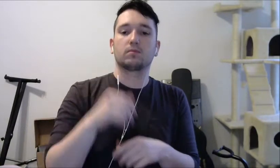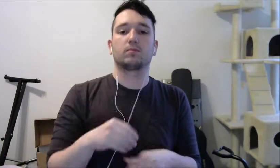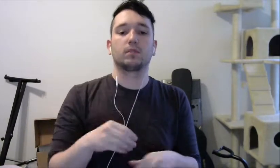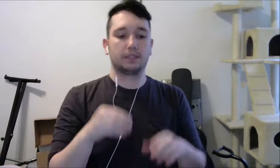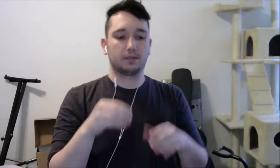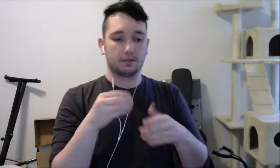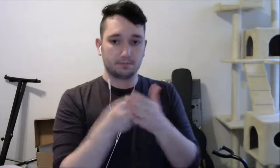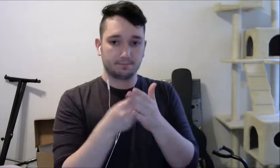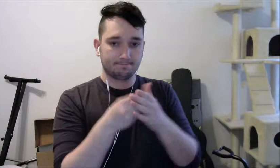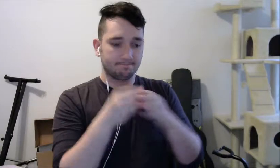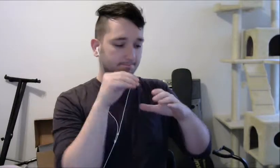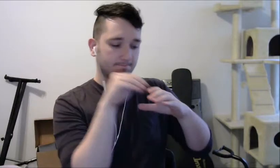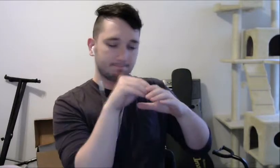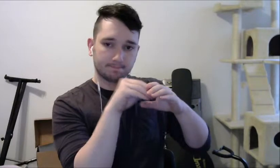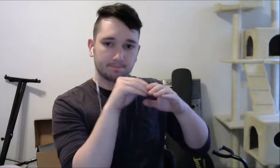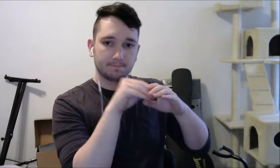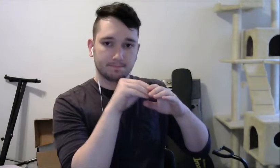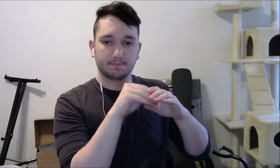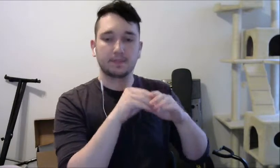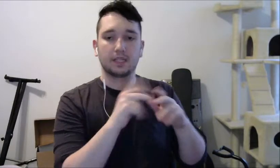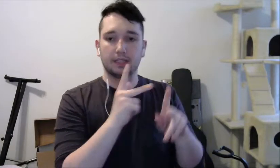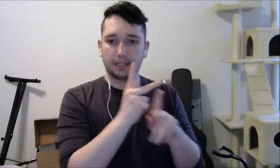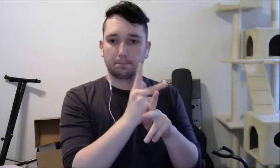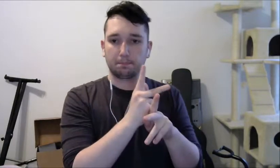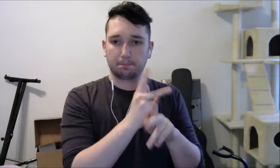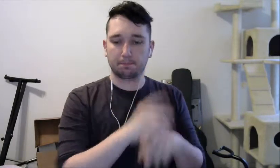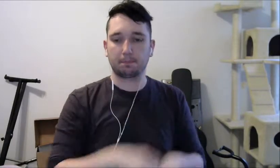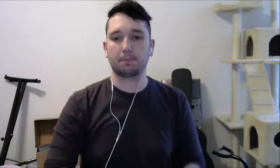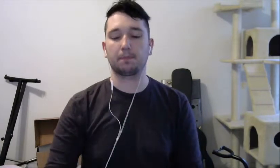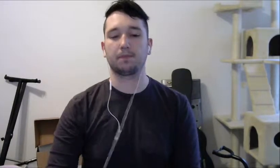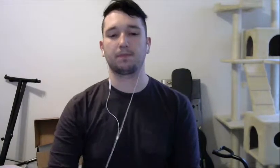families had savings to spend on housing as well as other consumer goods.